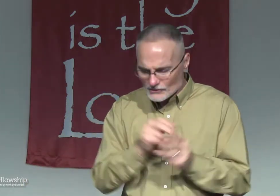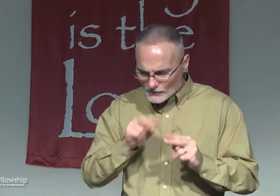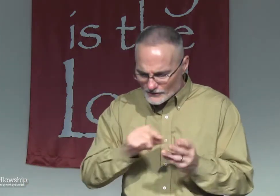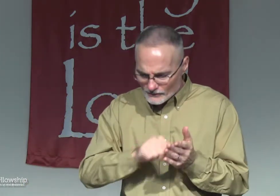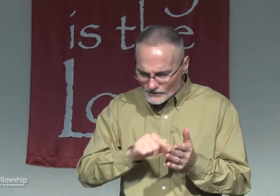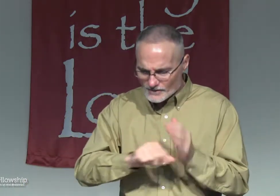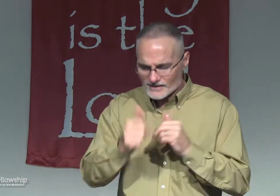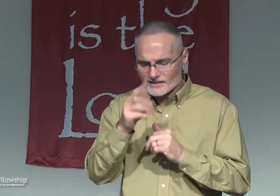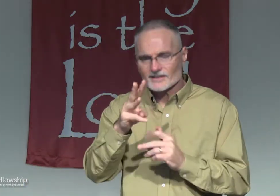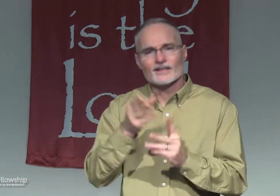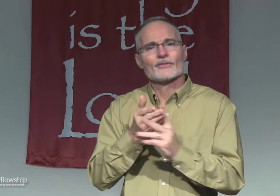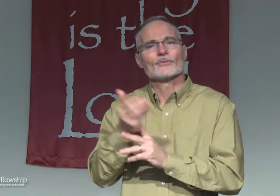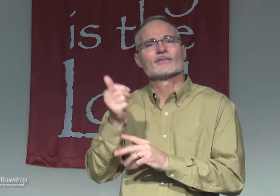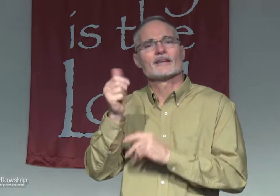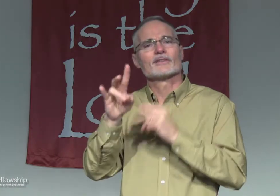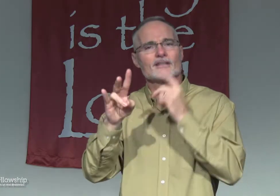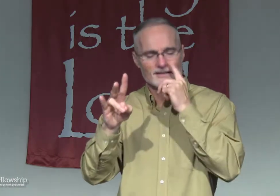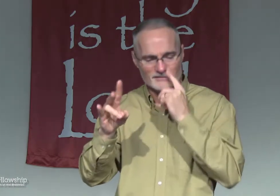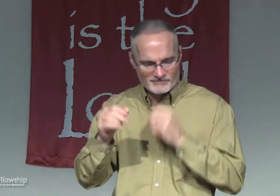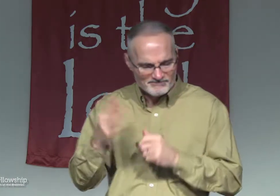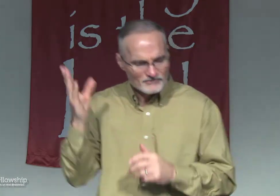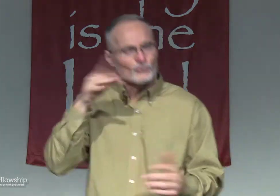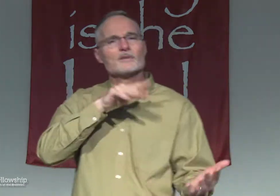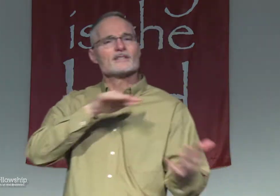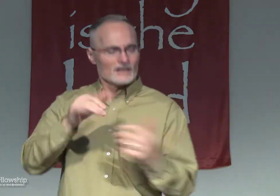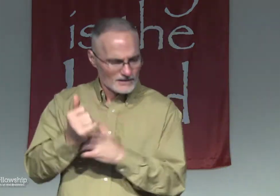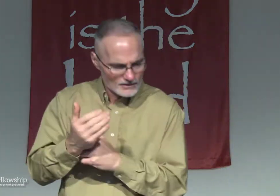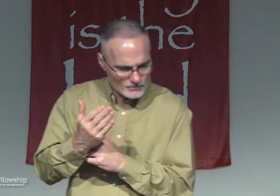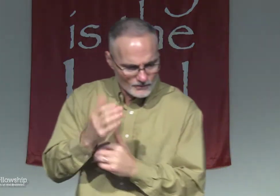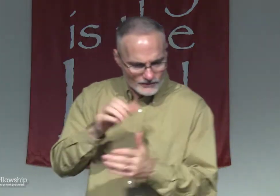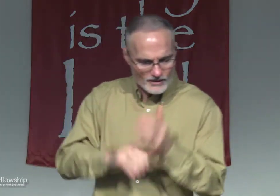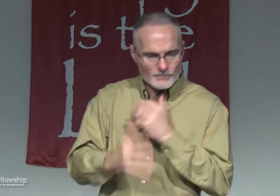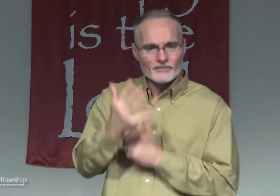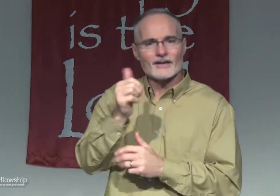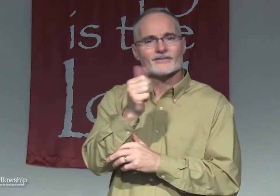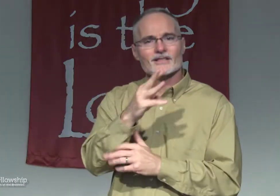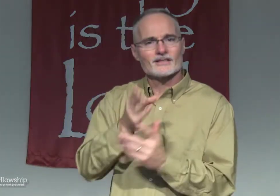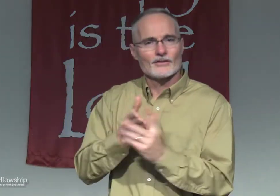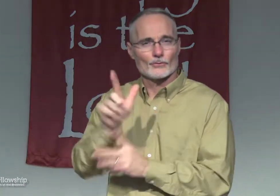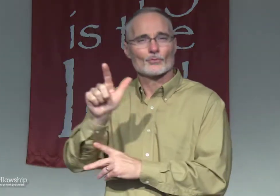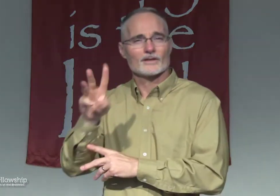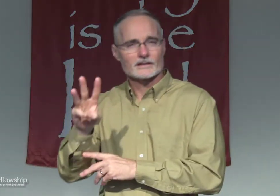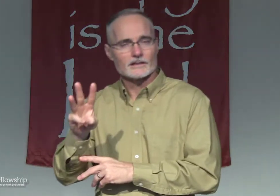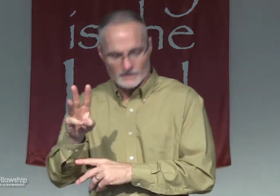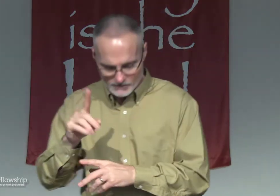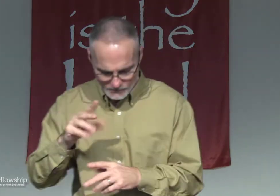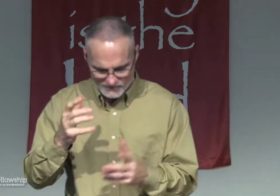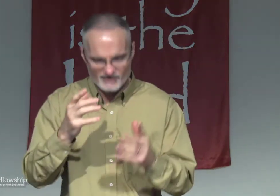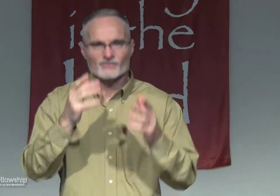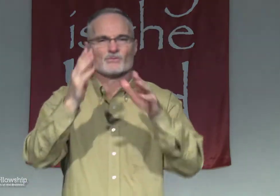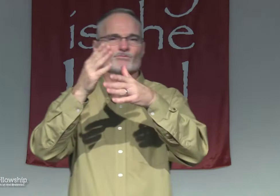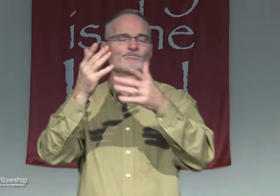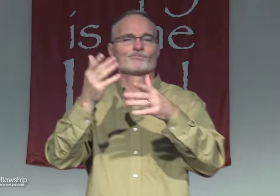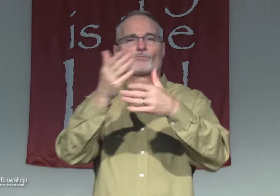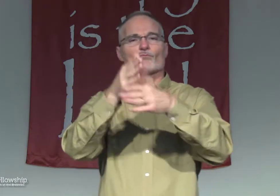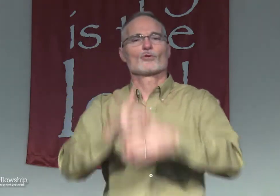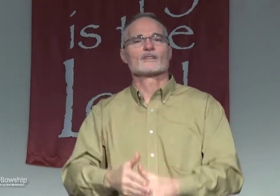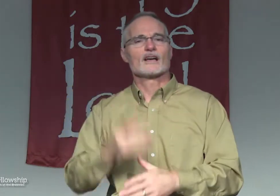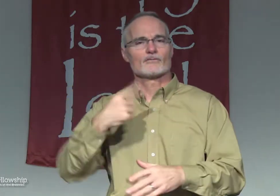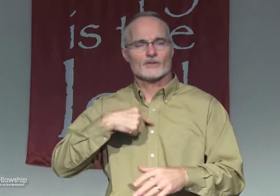and he will help you. Let's look at verses 16 and 17 this morning. We've been studying chapter